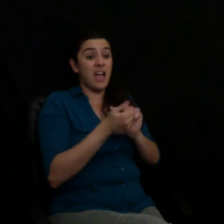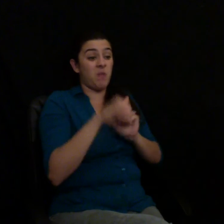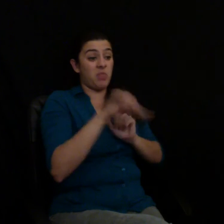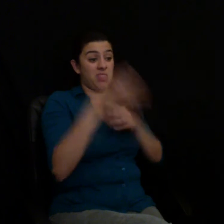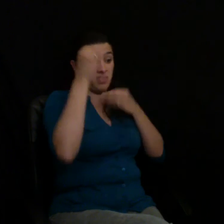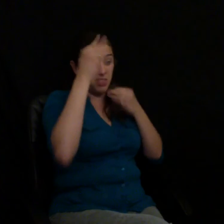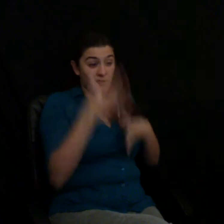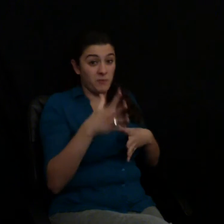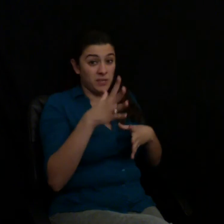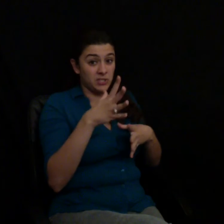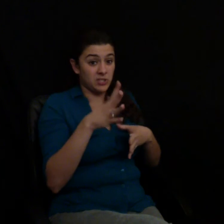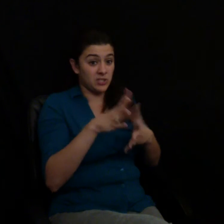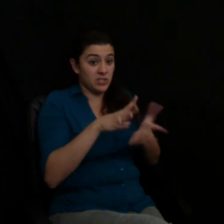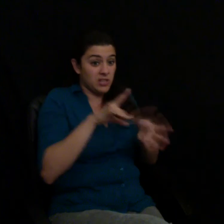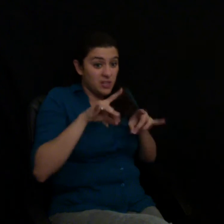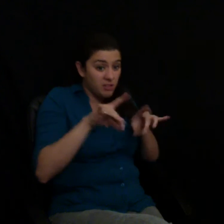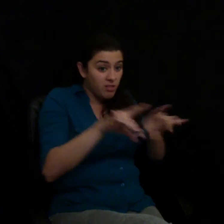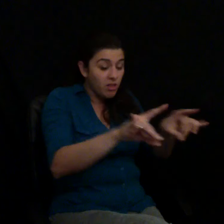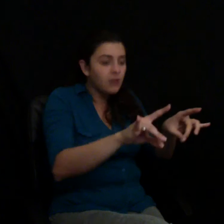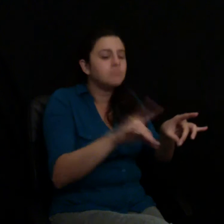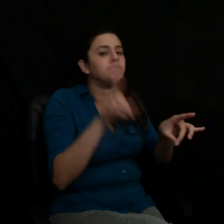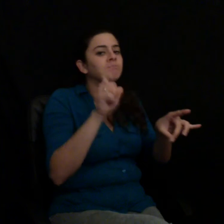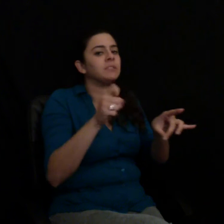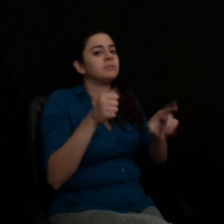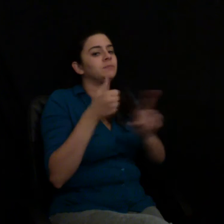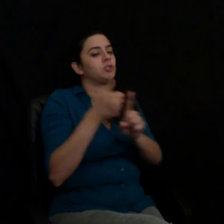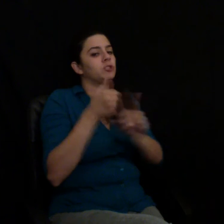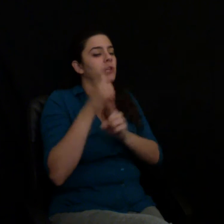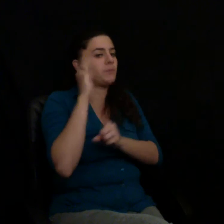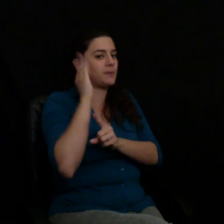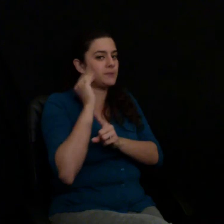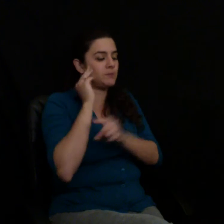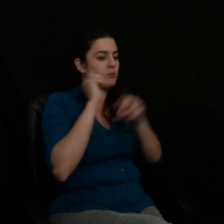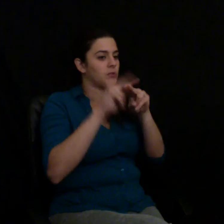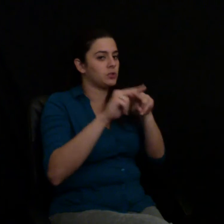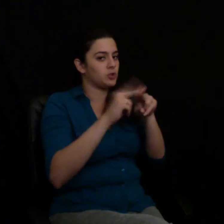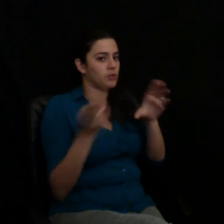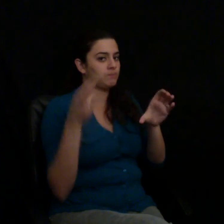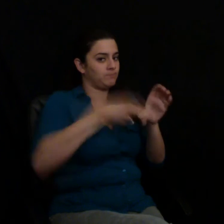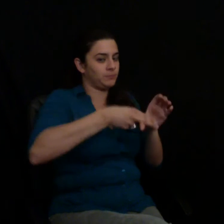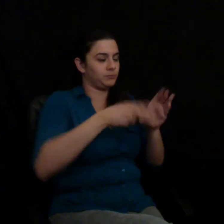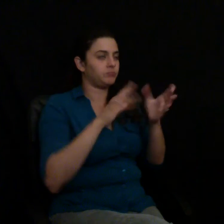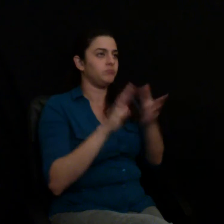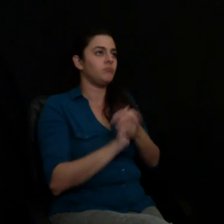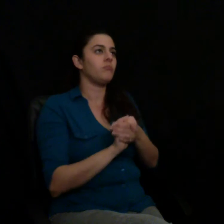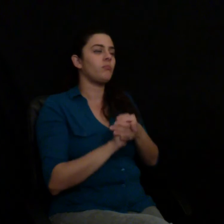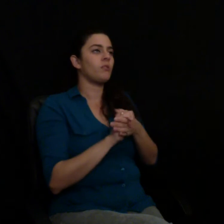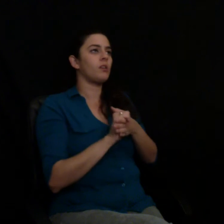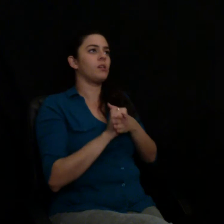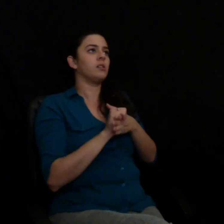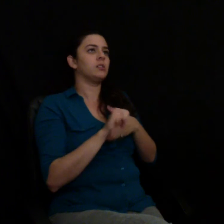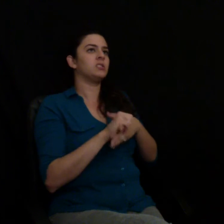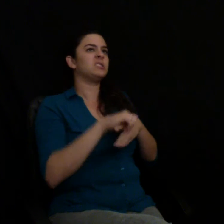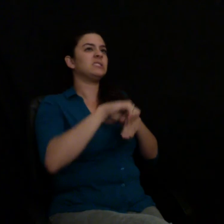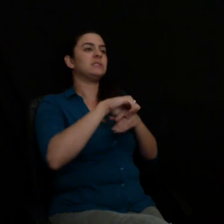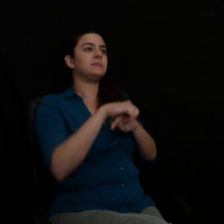train hoppers, and eventually they'll get you this information. As far as other things, it comes with common sense from just